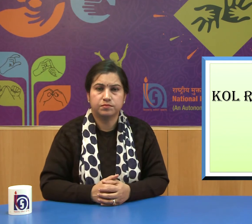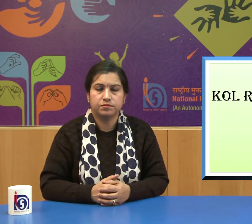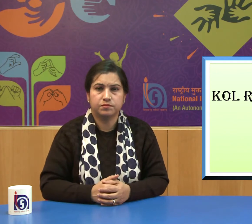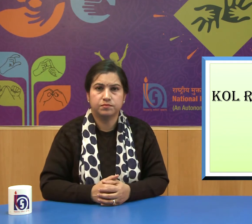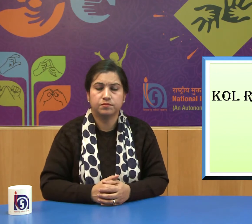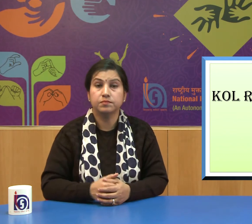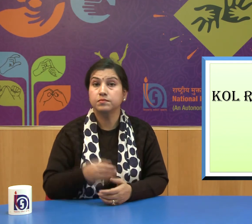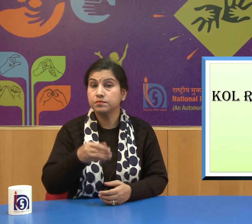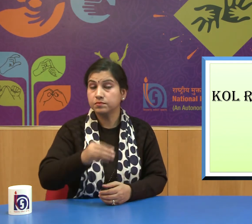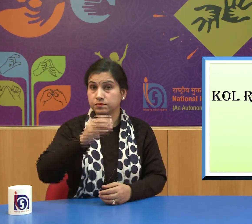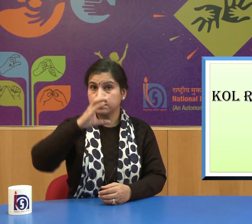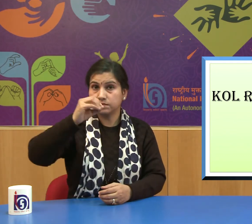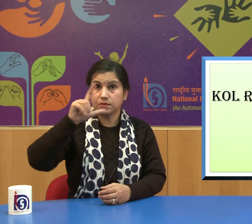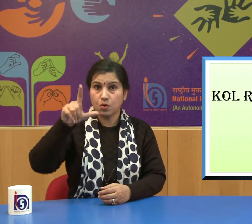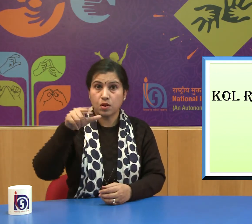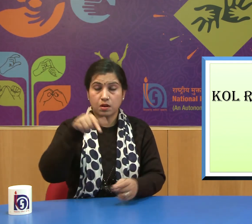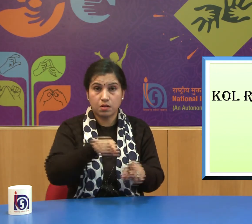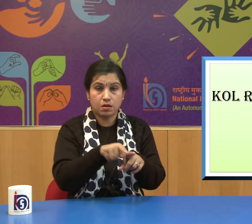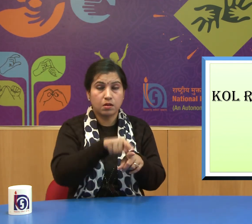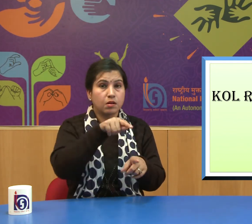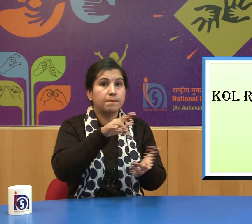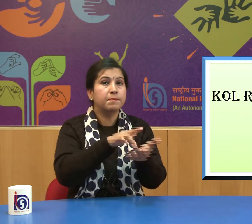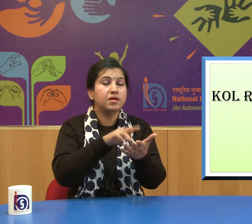Cole lived in the Chota Nagpur region.